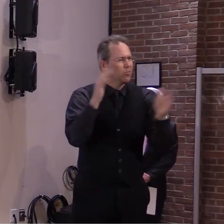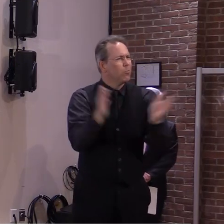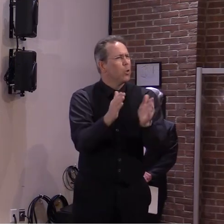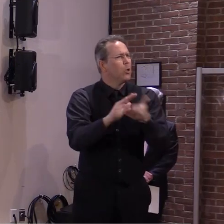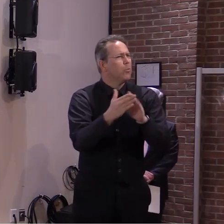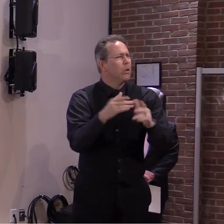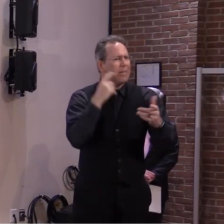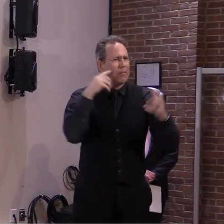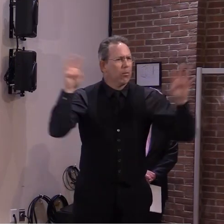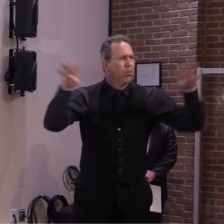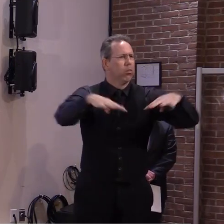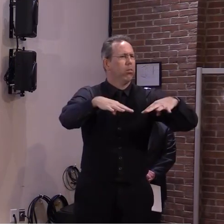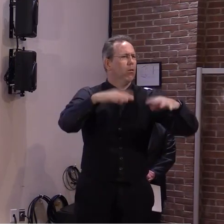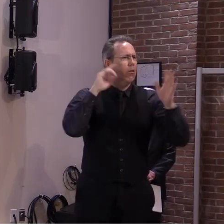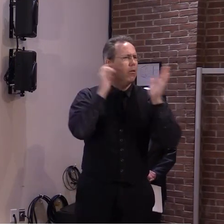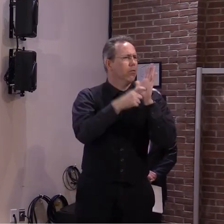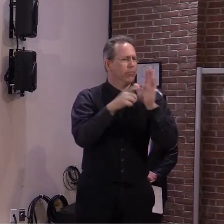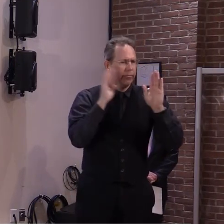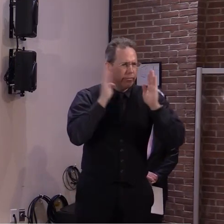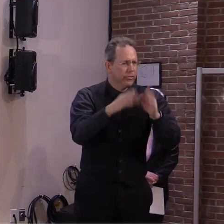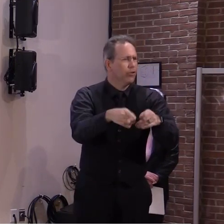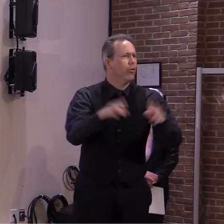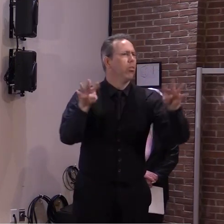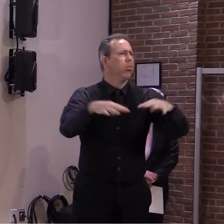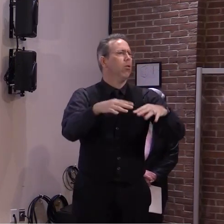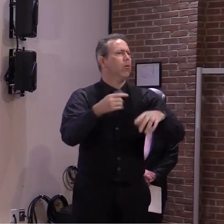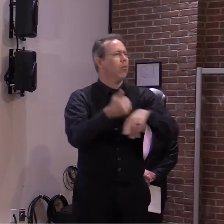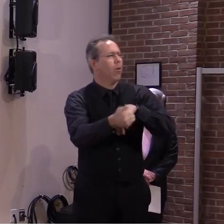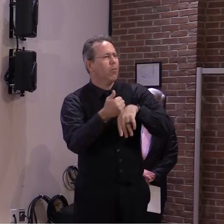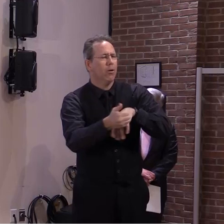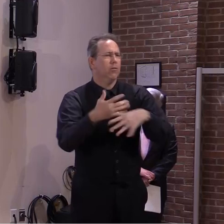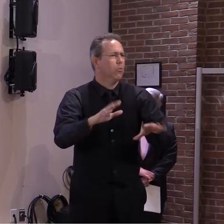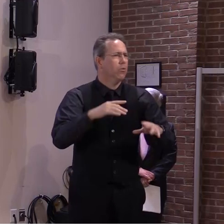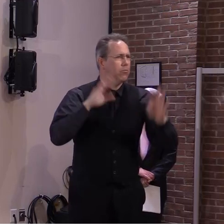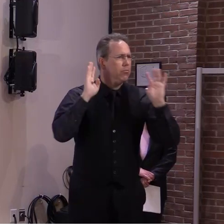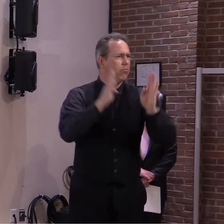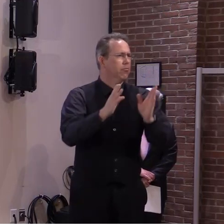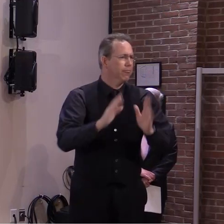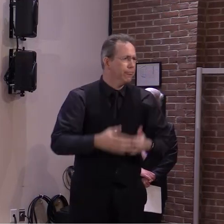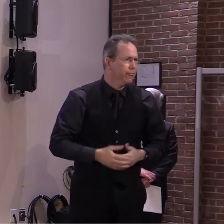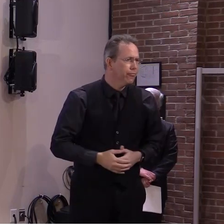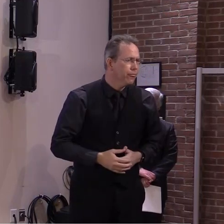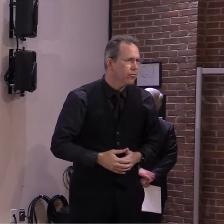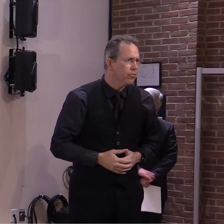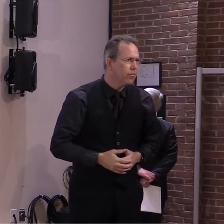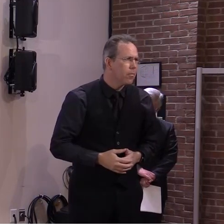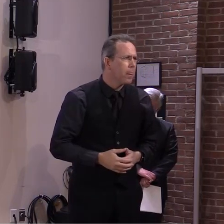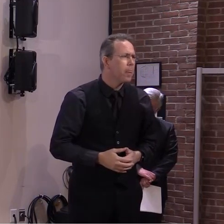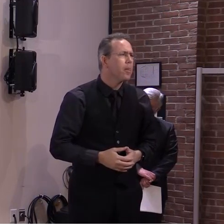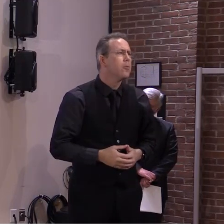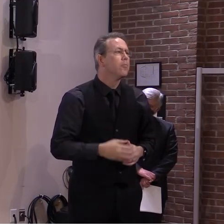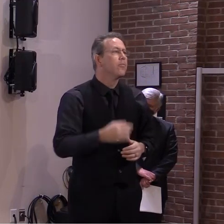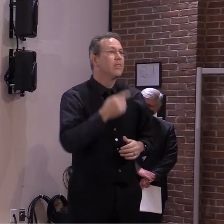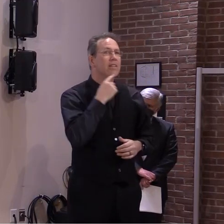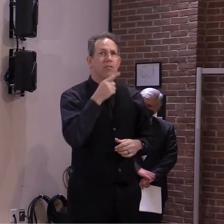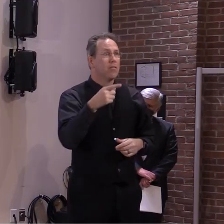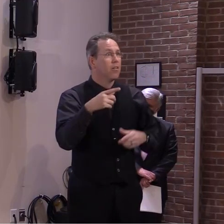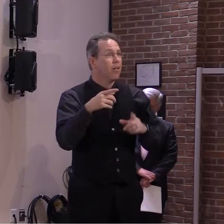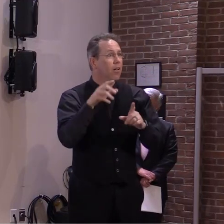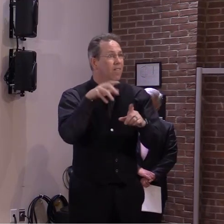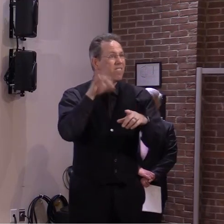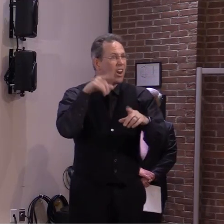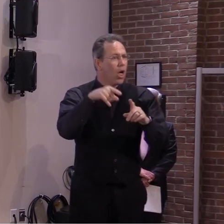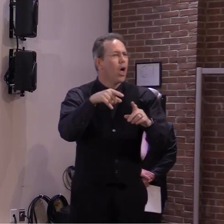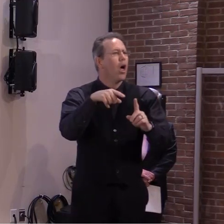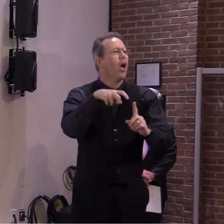smaller, and these issues can actually become real for those people living there. That